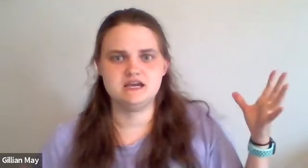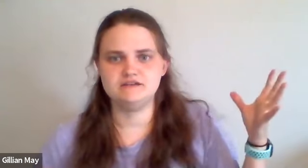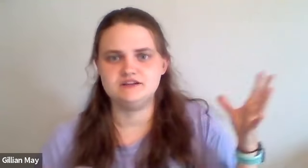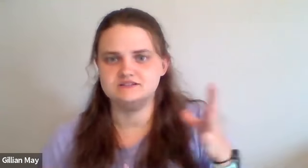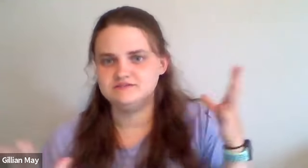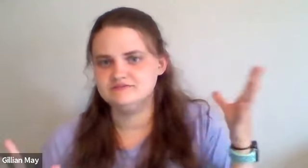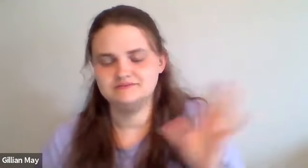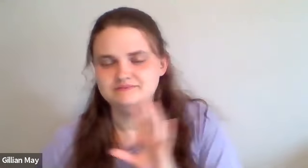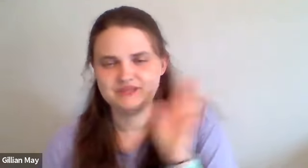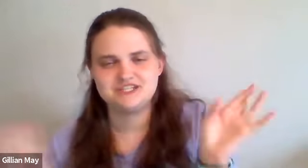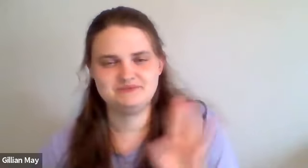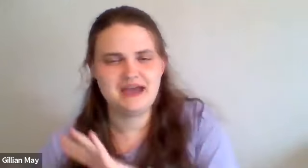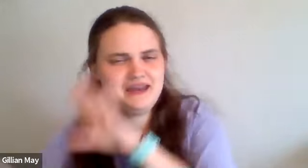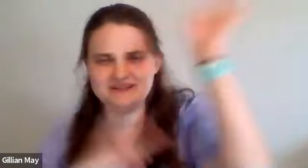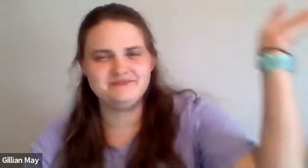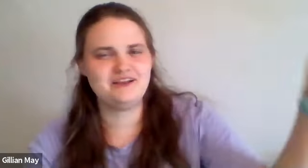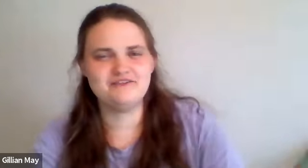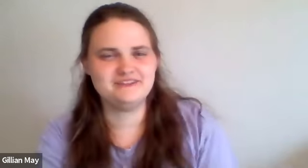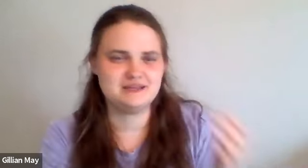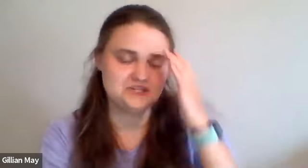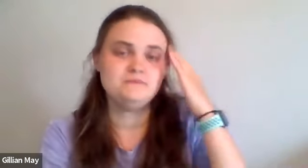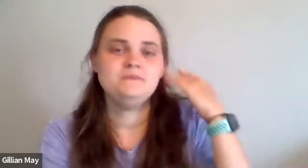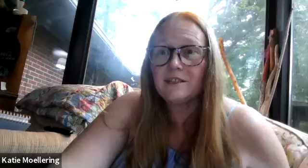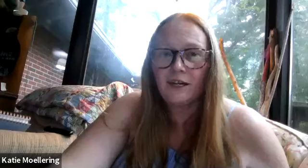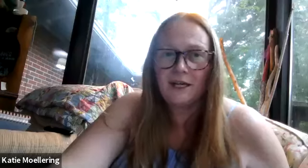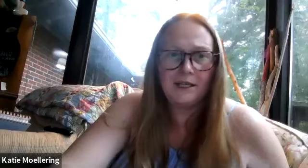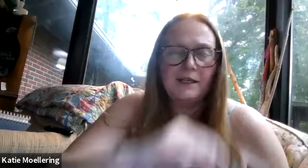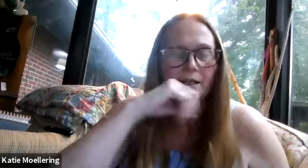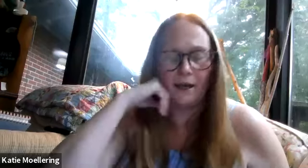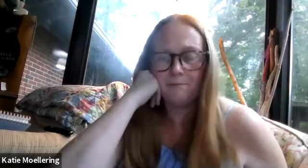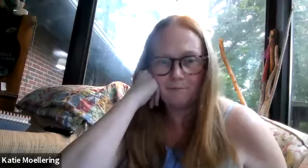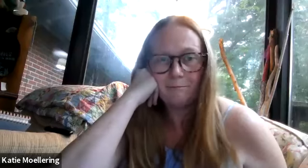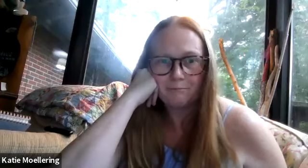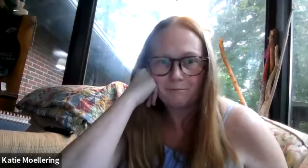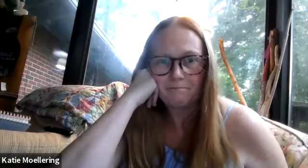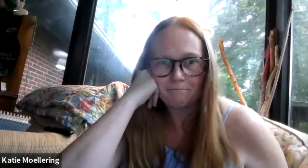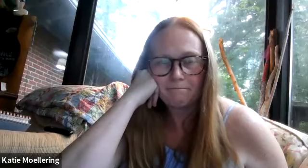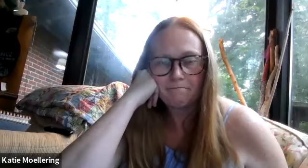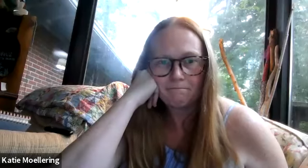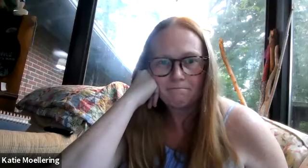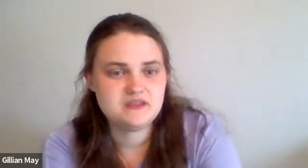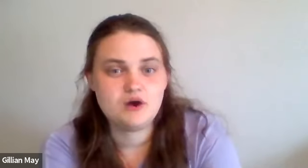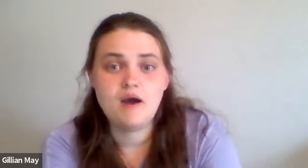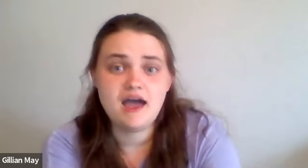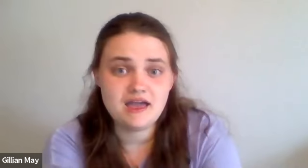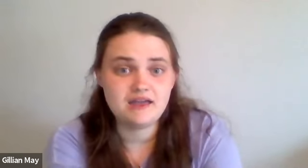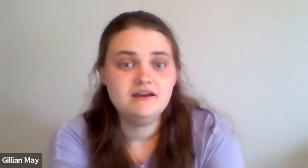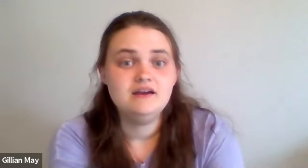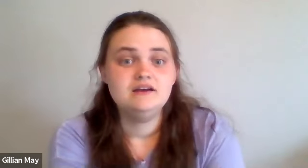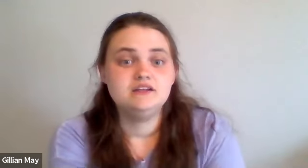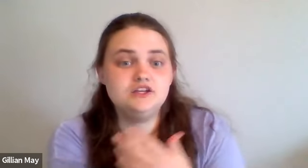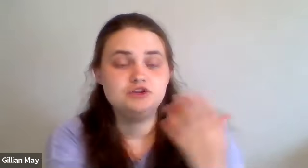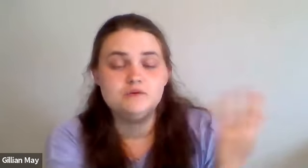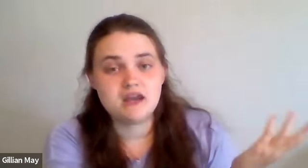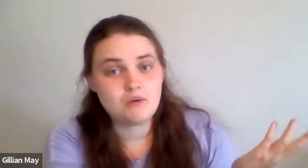say but that's just, anyways, I'm getting off on No, do you think that's a great idea? Yeah. Yeah. It's like, we could let them know, hey, you may not